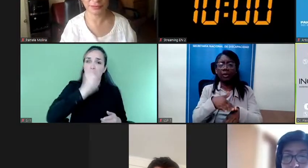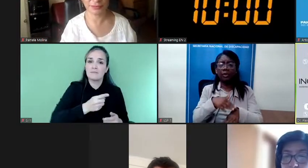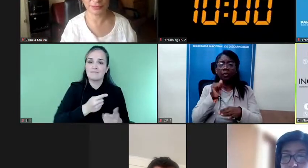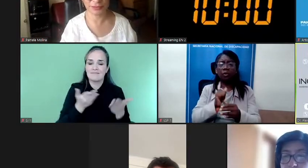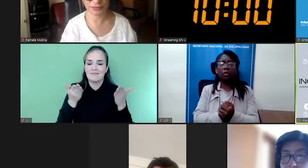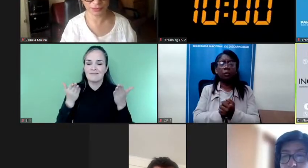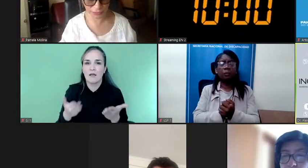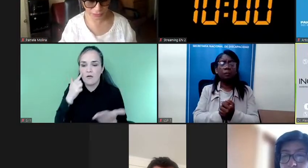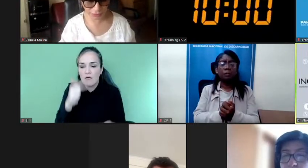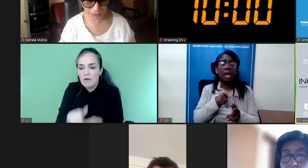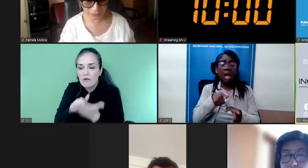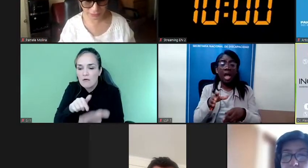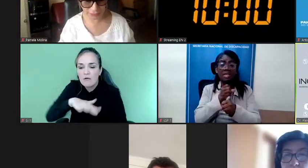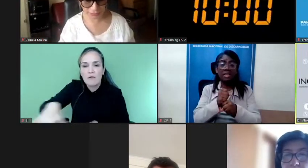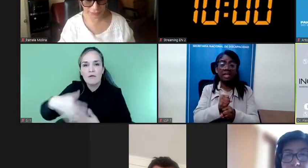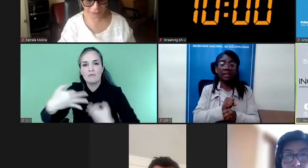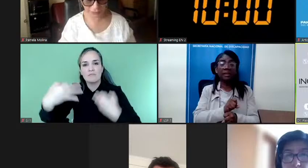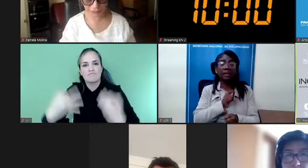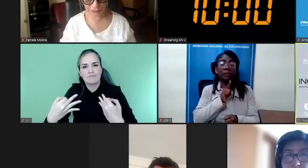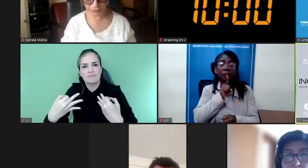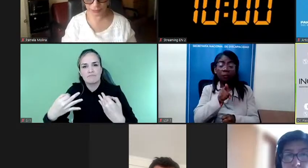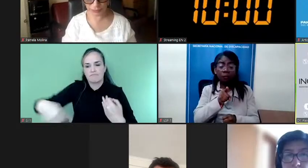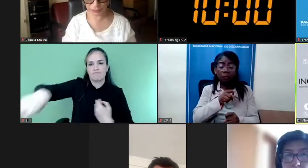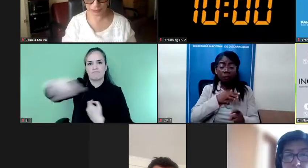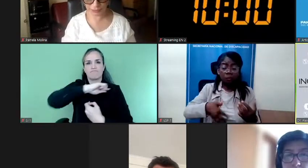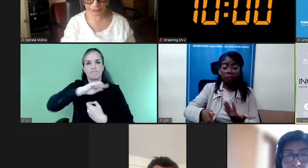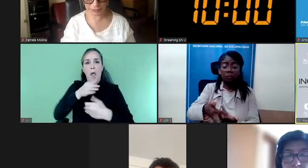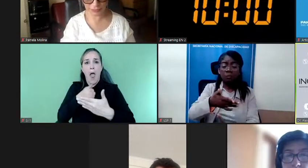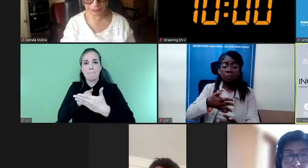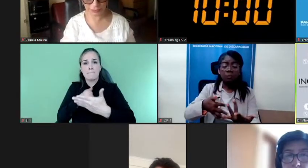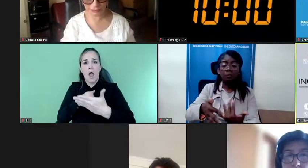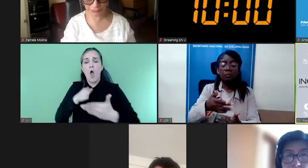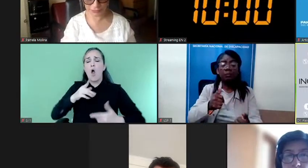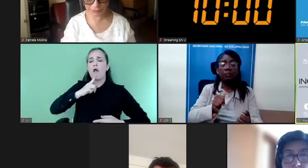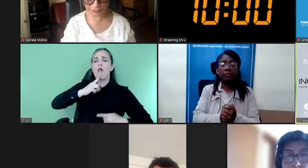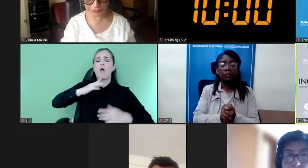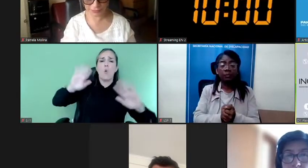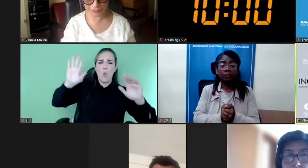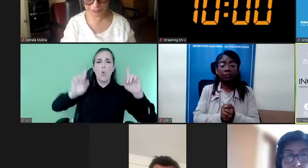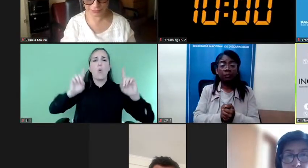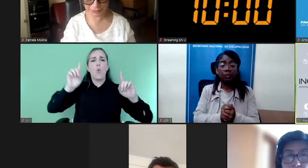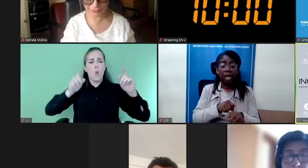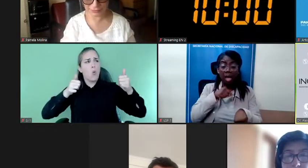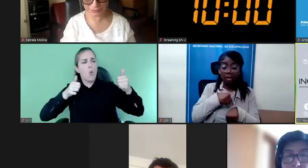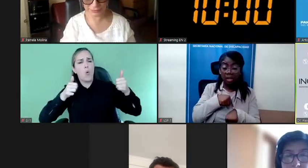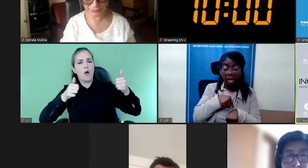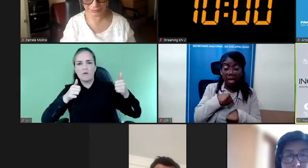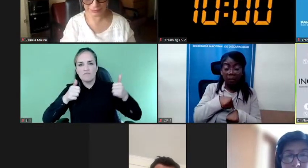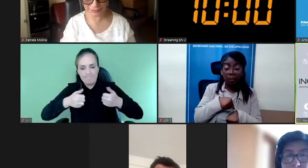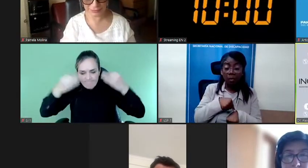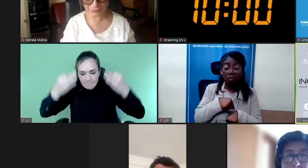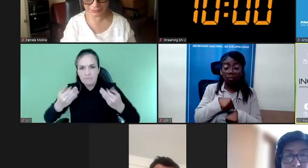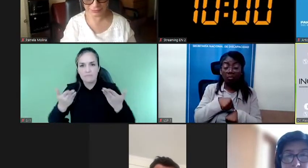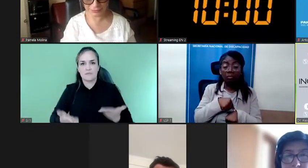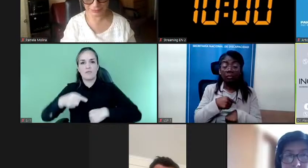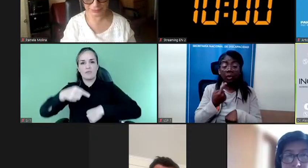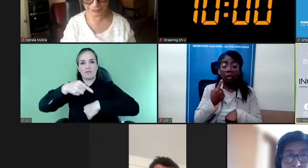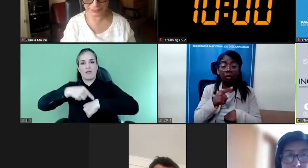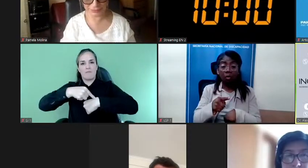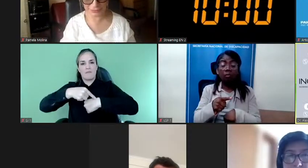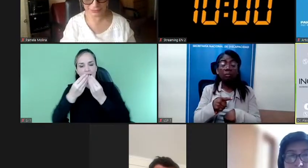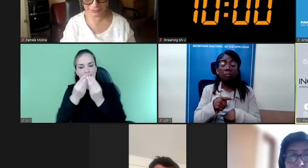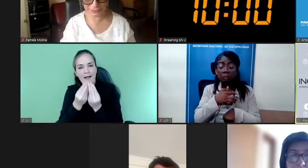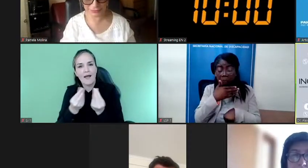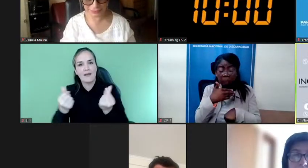mainly this is the moment to make the access to